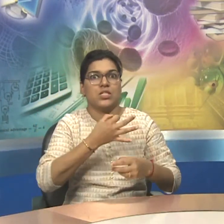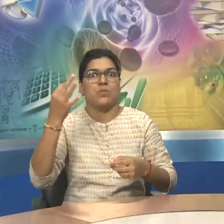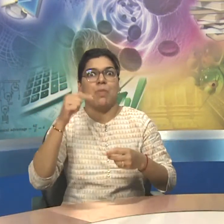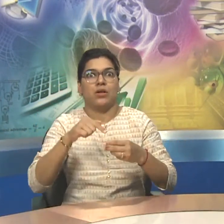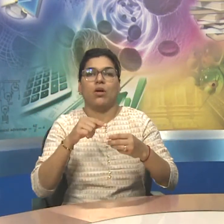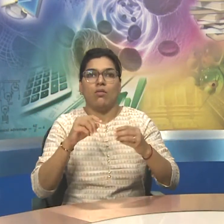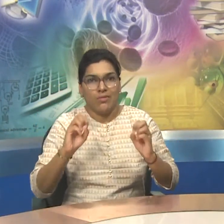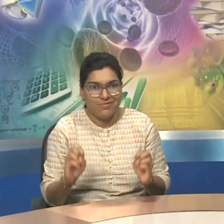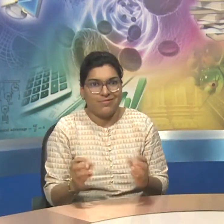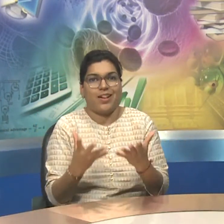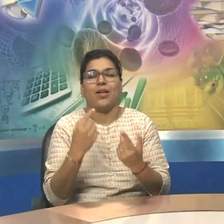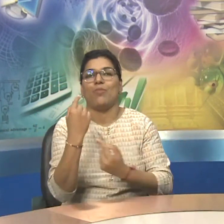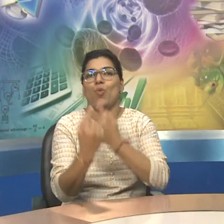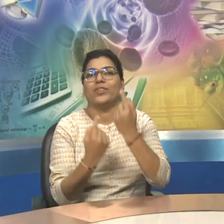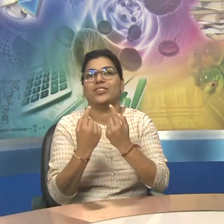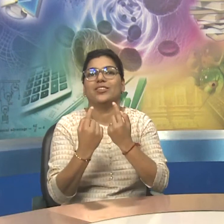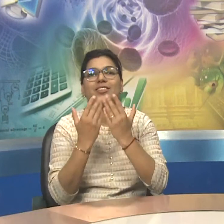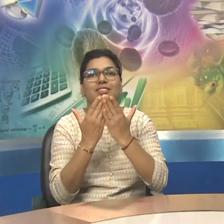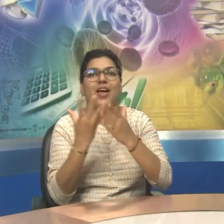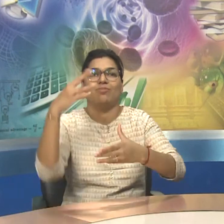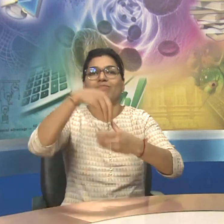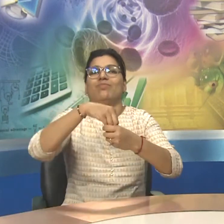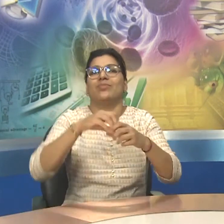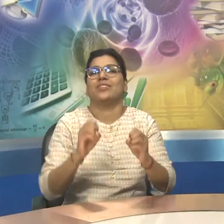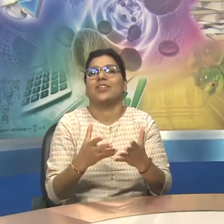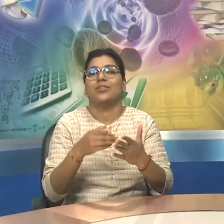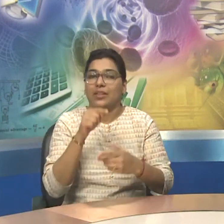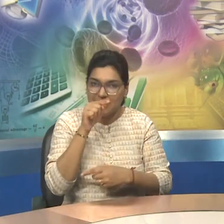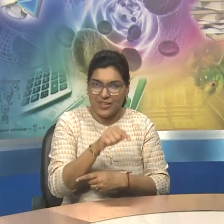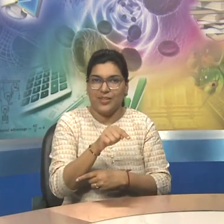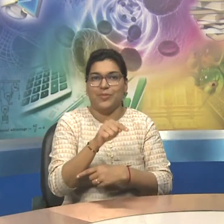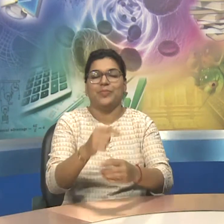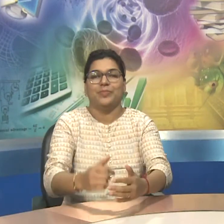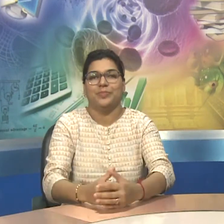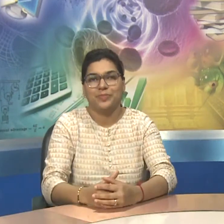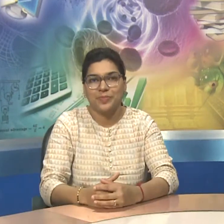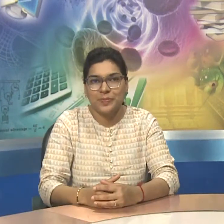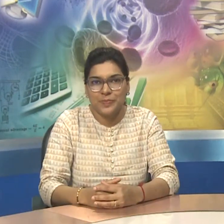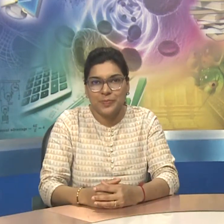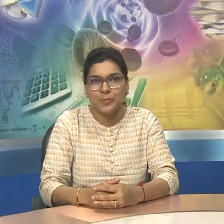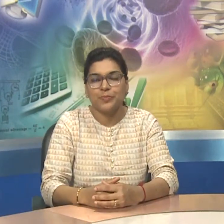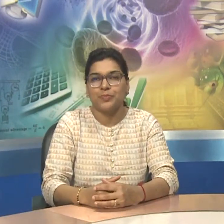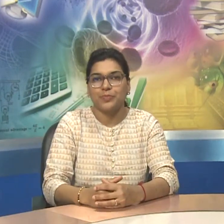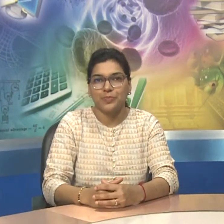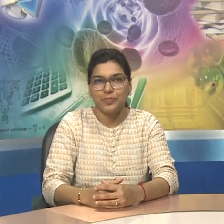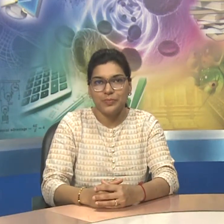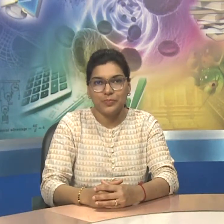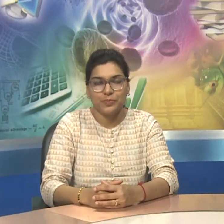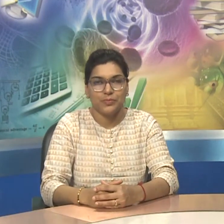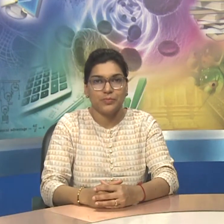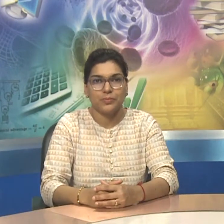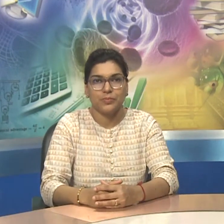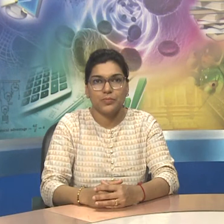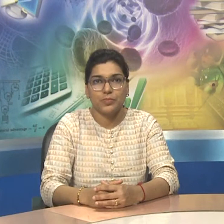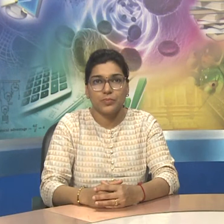These are the three important organs or the forms of any government.